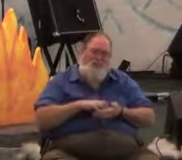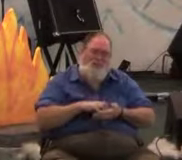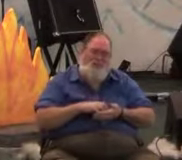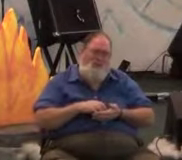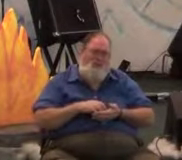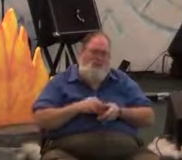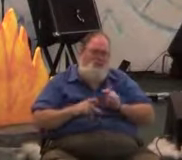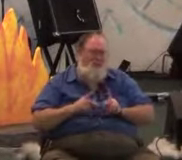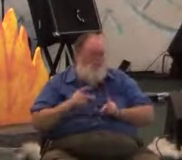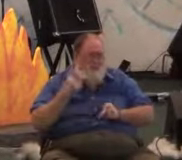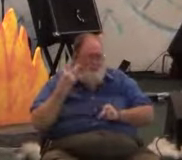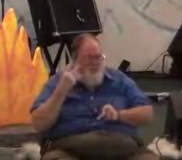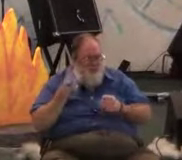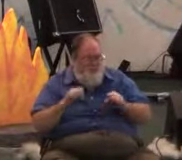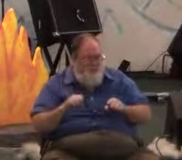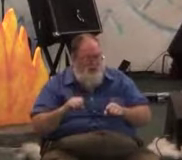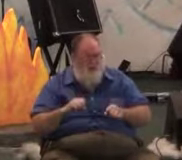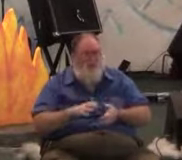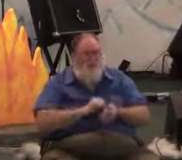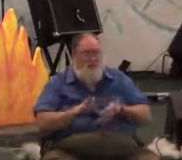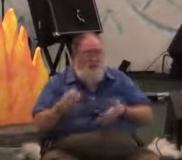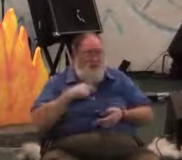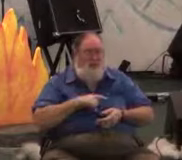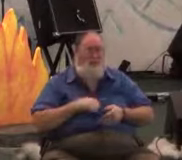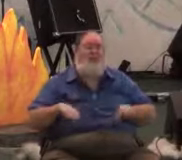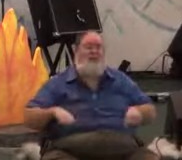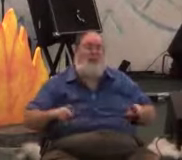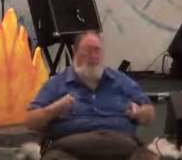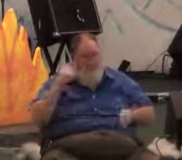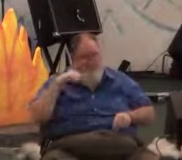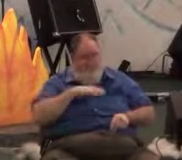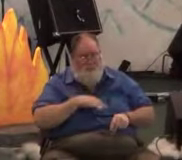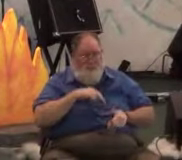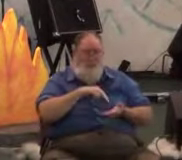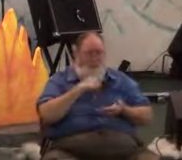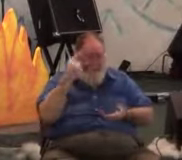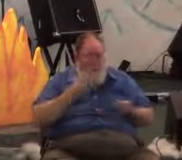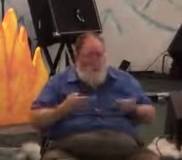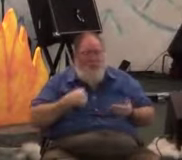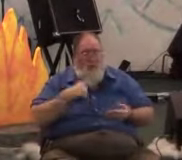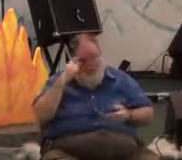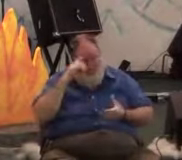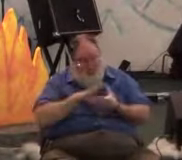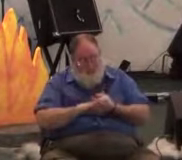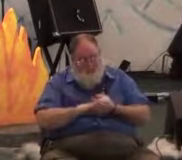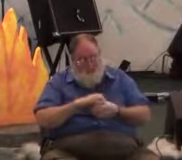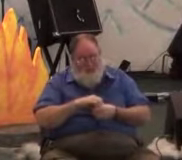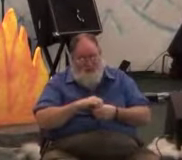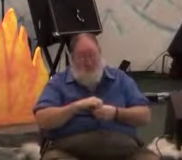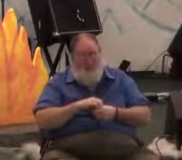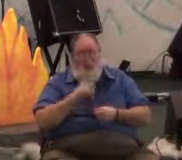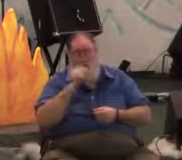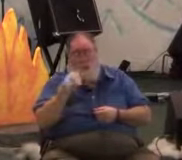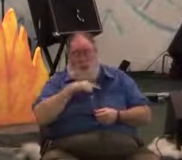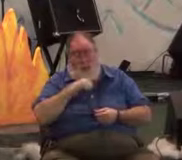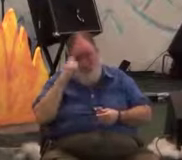us, it's an opportunity, a chance for us to stand up for what we believe in and who we believe in and get